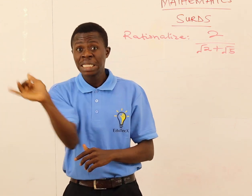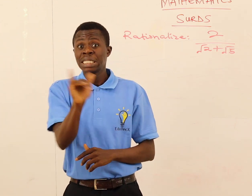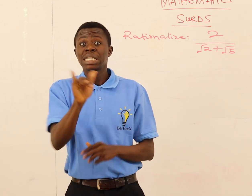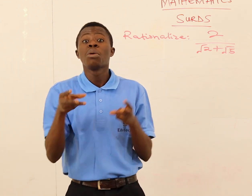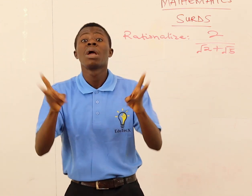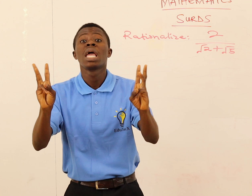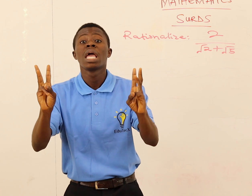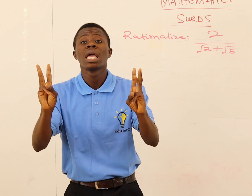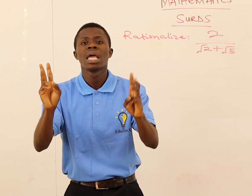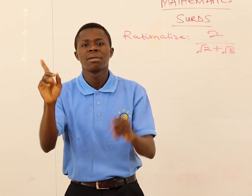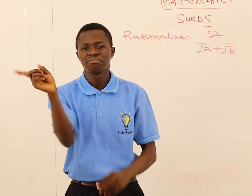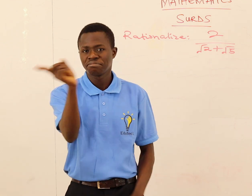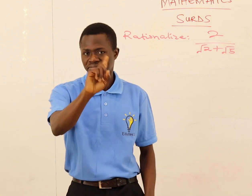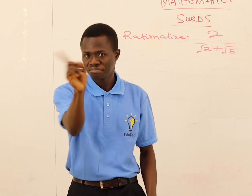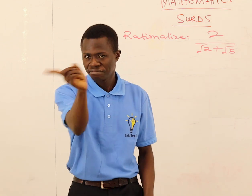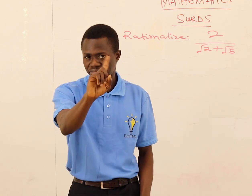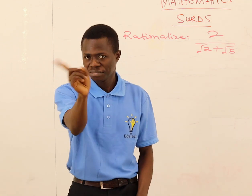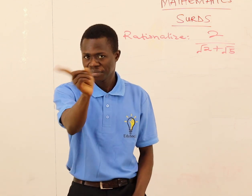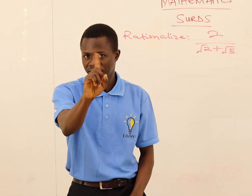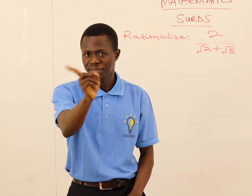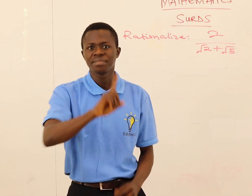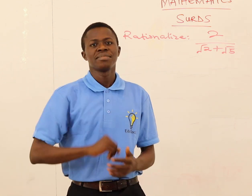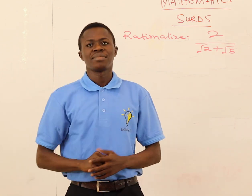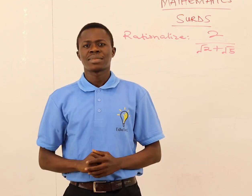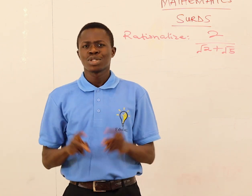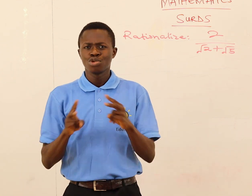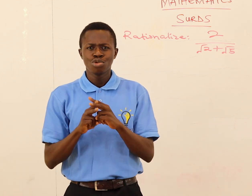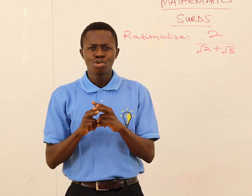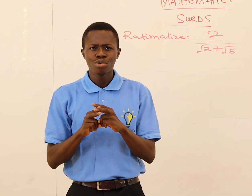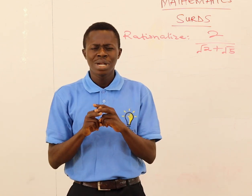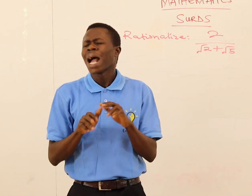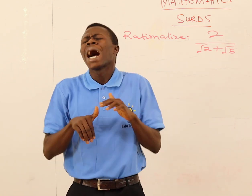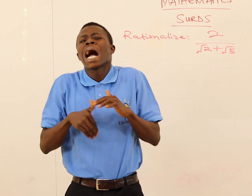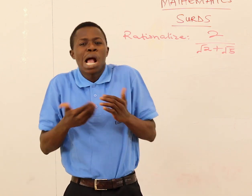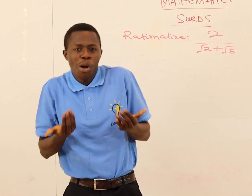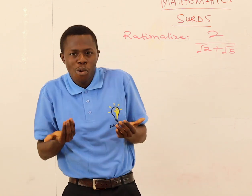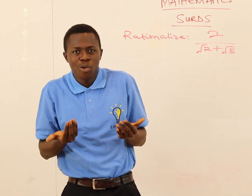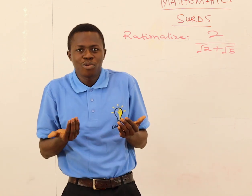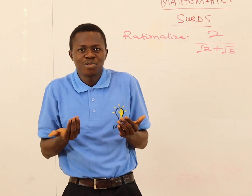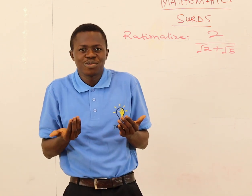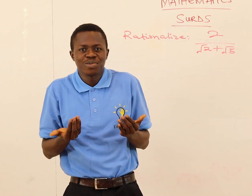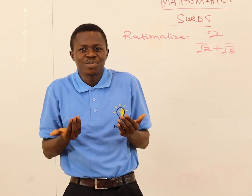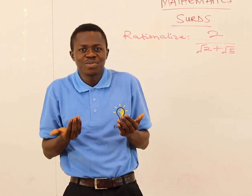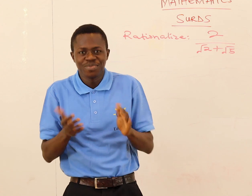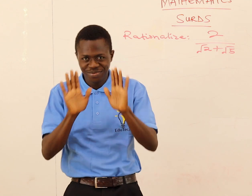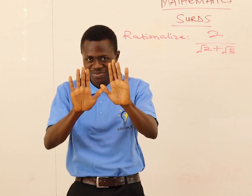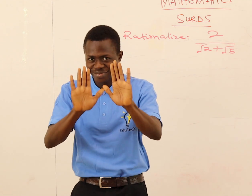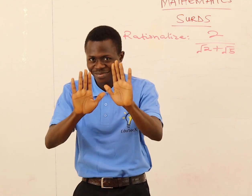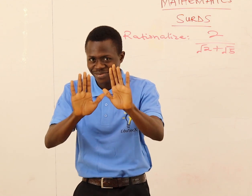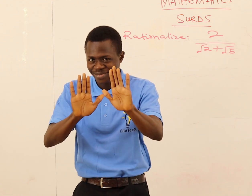by that set. But are we going to use the same method in this particular example? No. So the question is, how